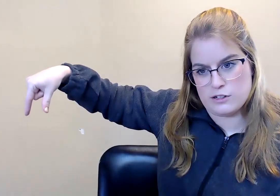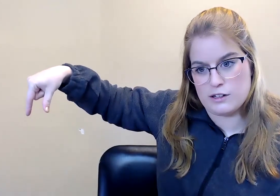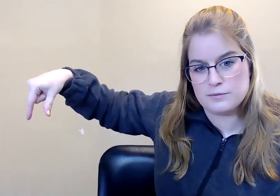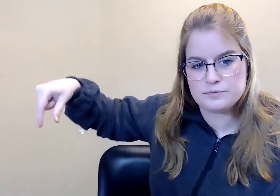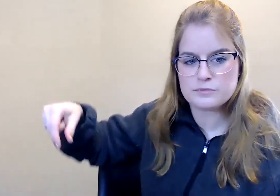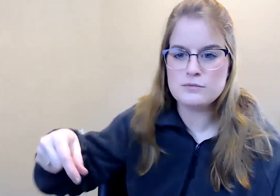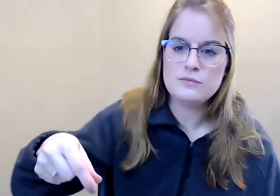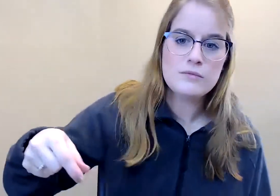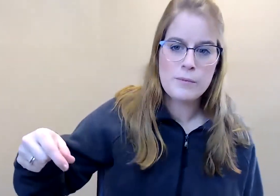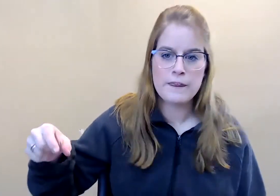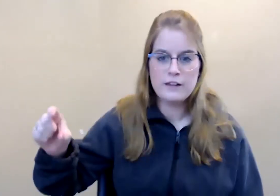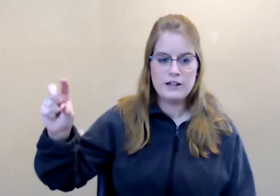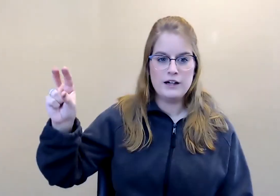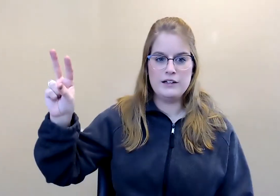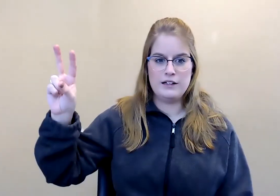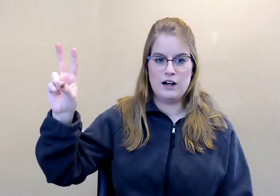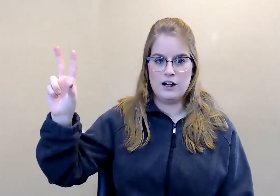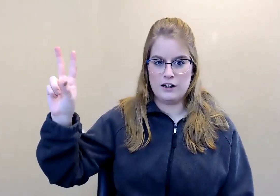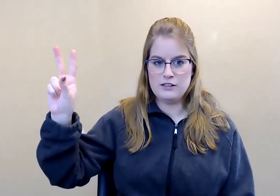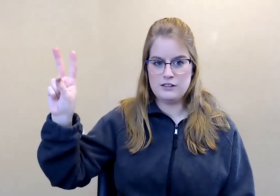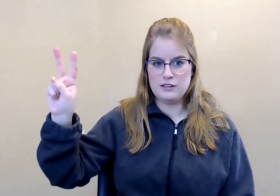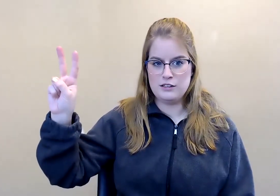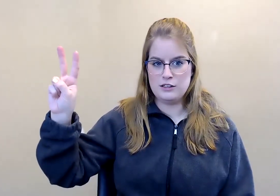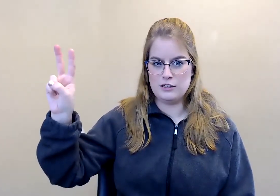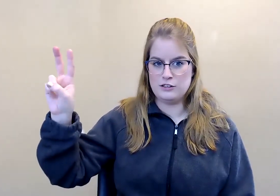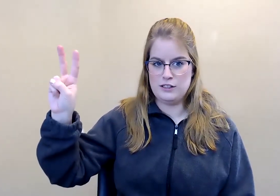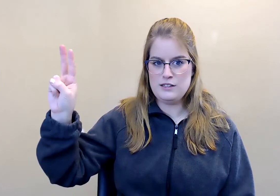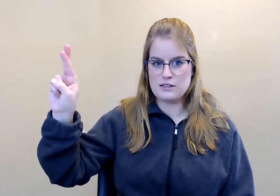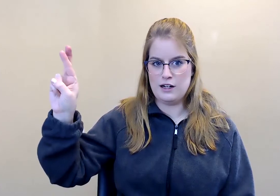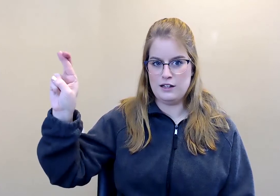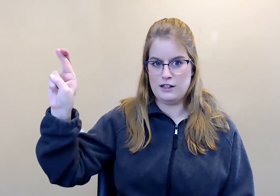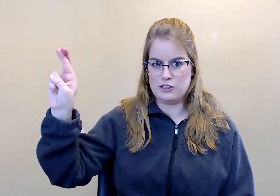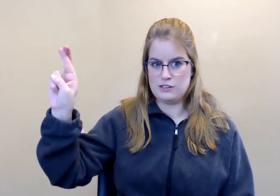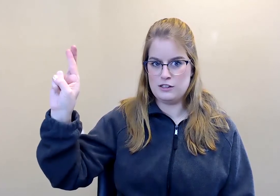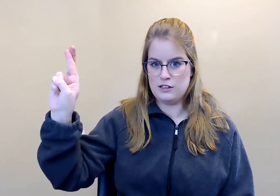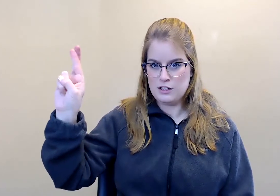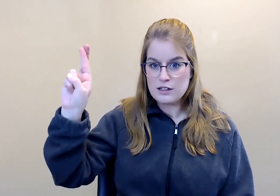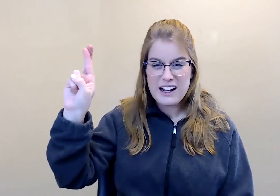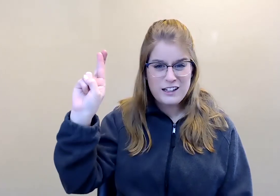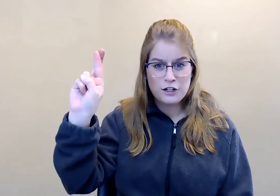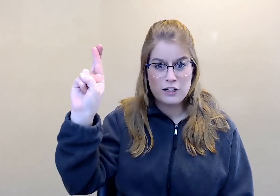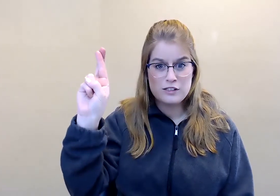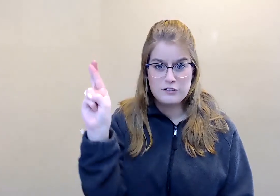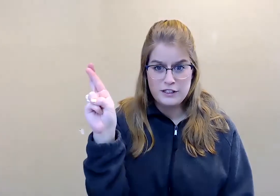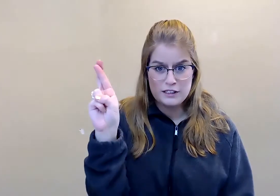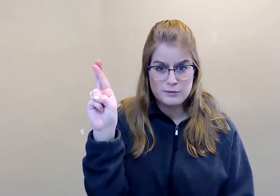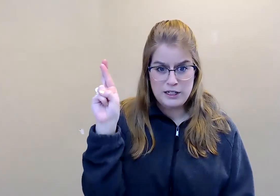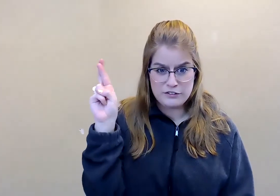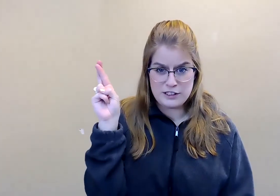it. And then R, you're going to do this, and then just kind of like you're crossing your fingers, waiting for something.